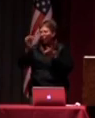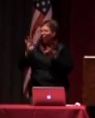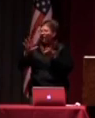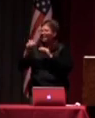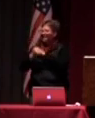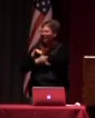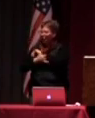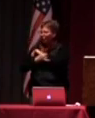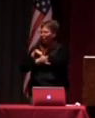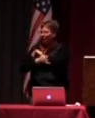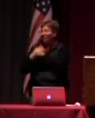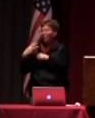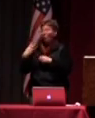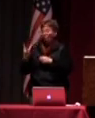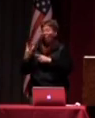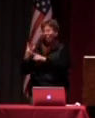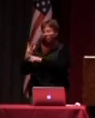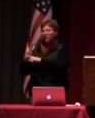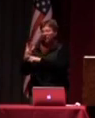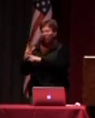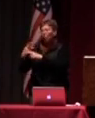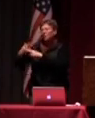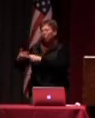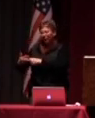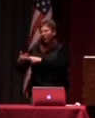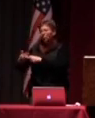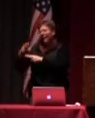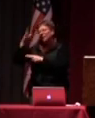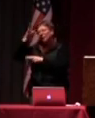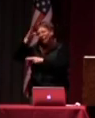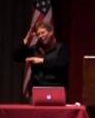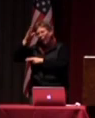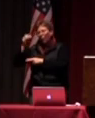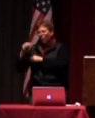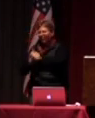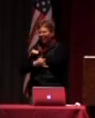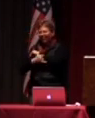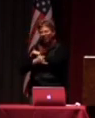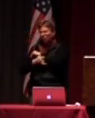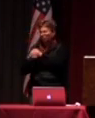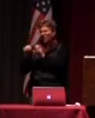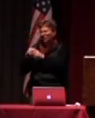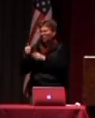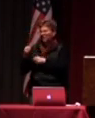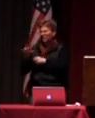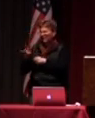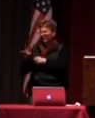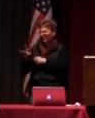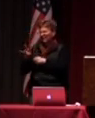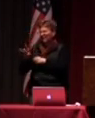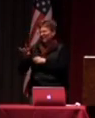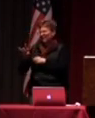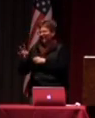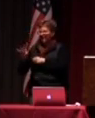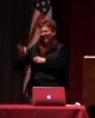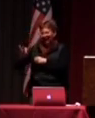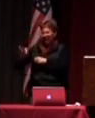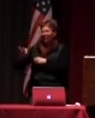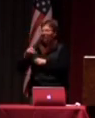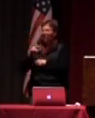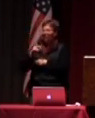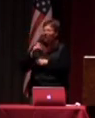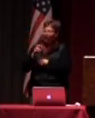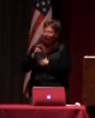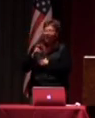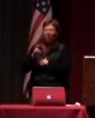titles. Washington was being referred to in America as the father of his country as early as 1778. Peter and Paoli